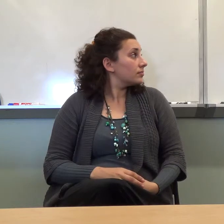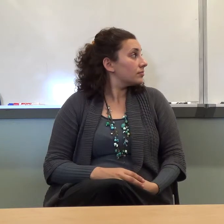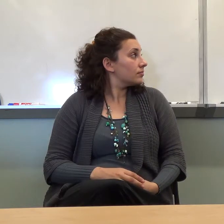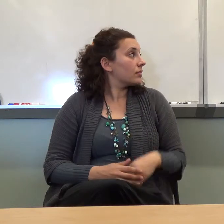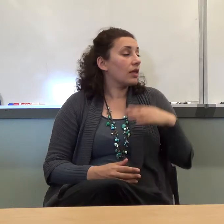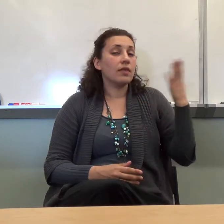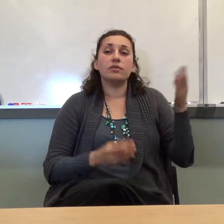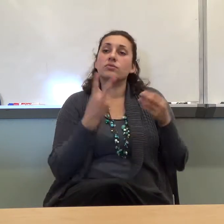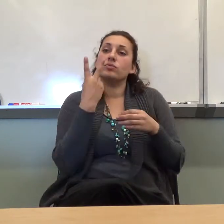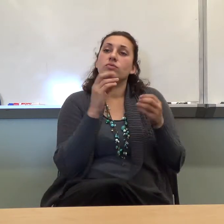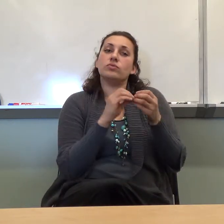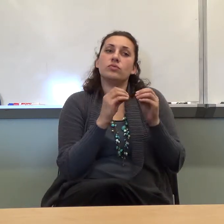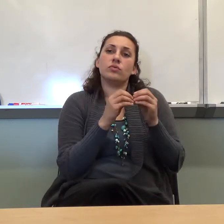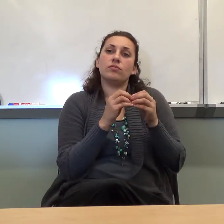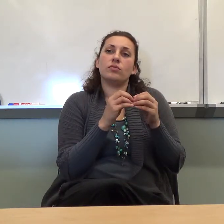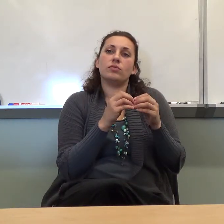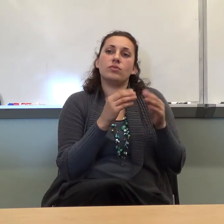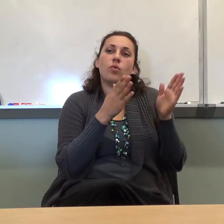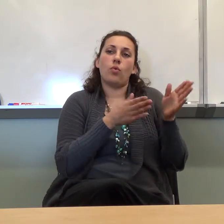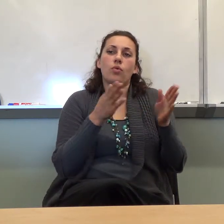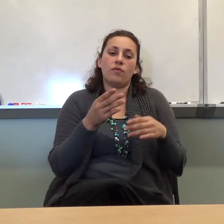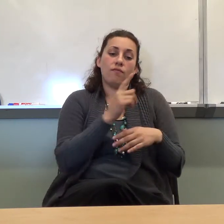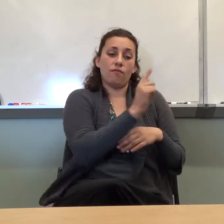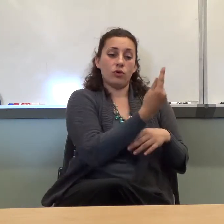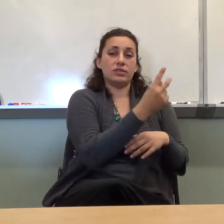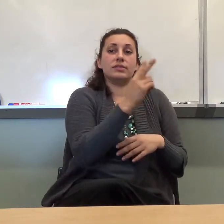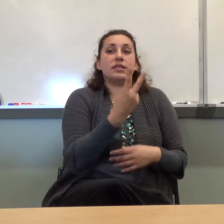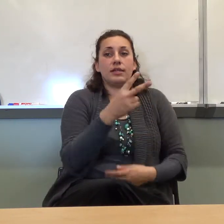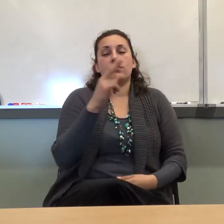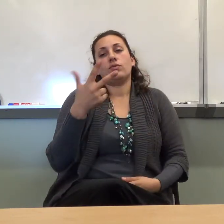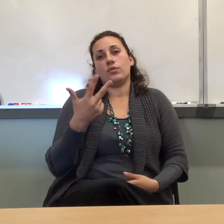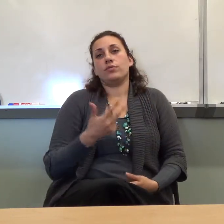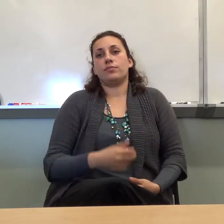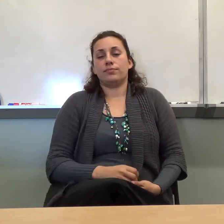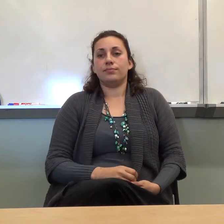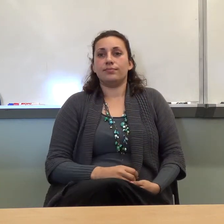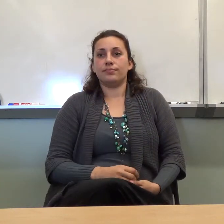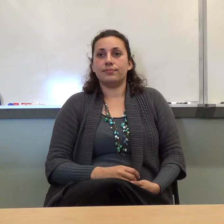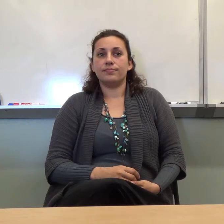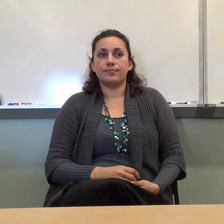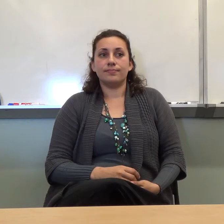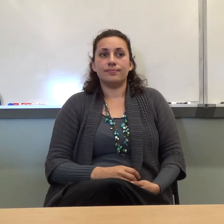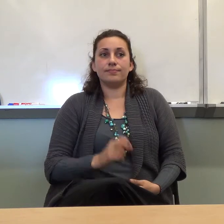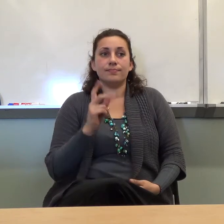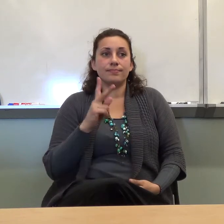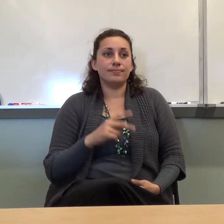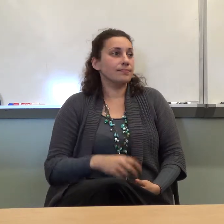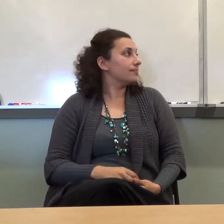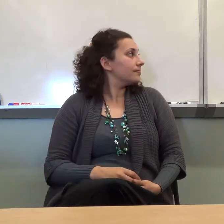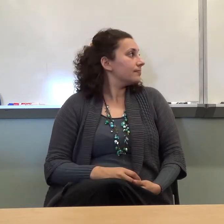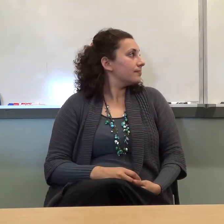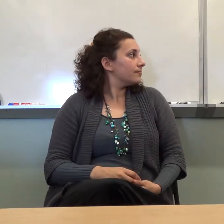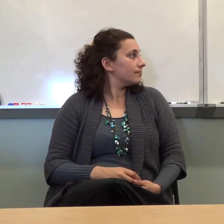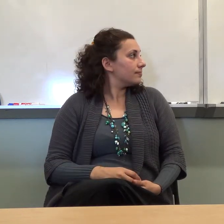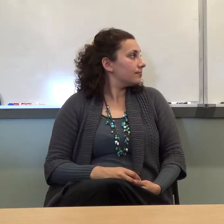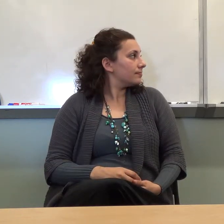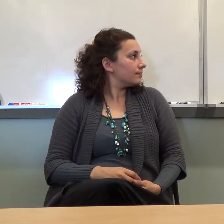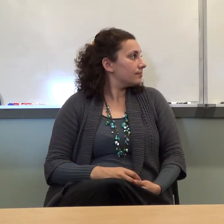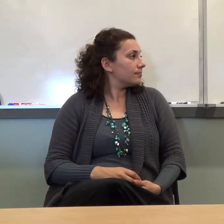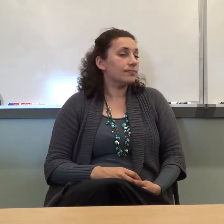two orders. First this one, second that one, third that one. So it goes like this, if you want to